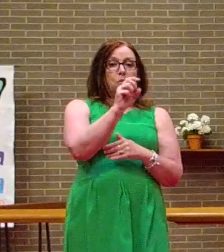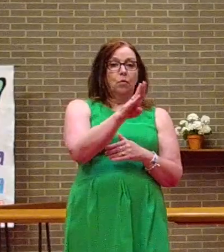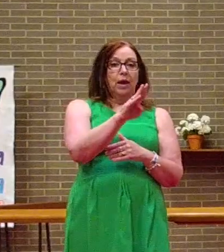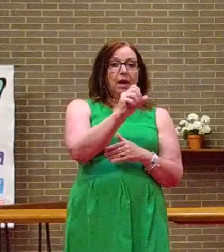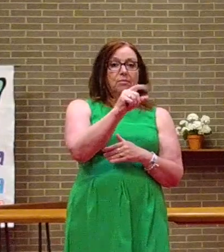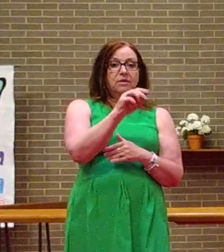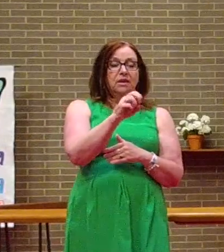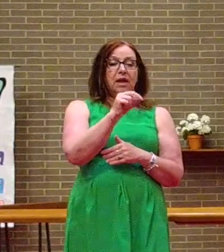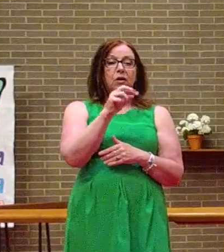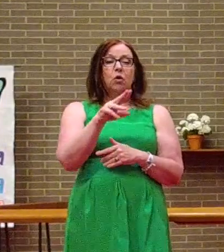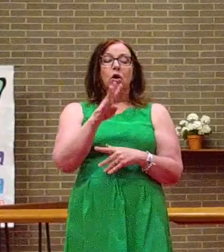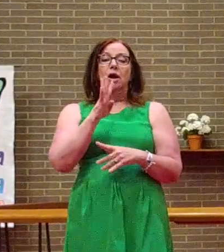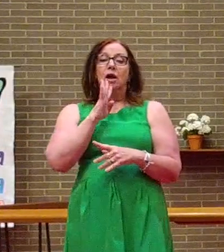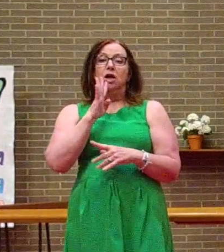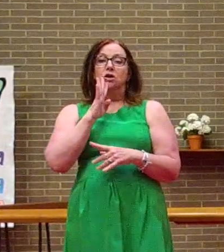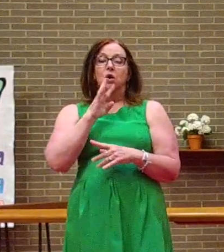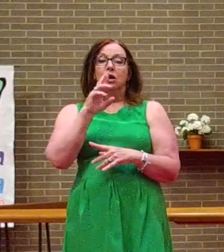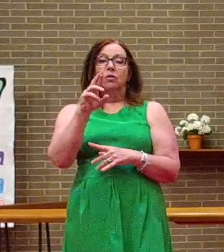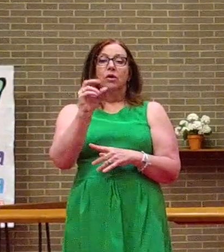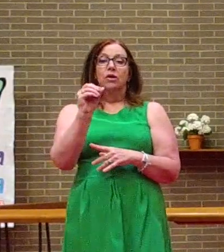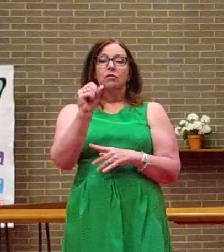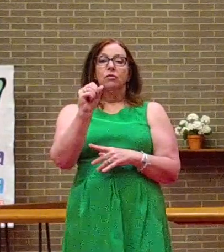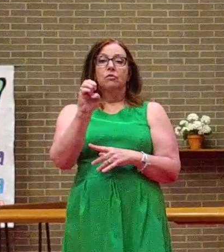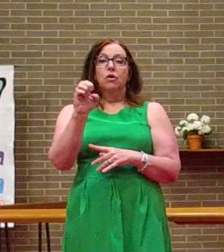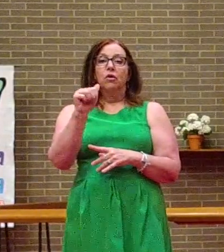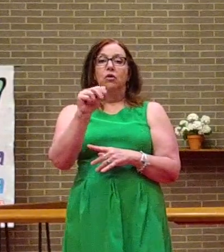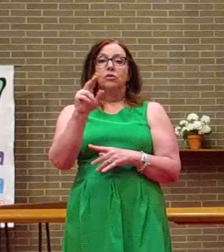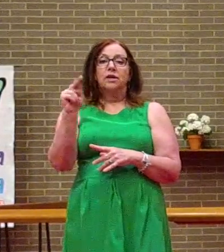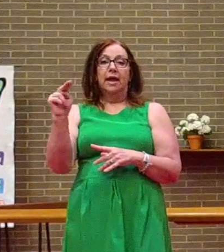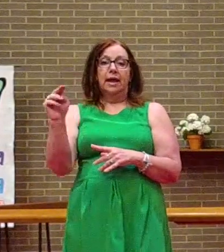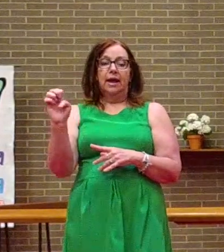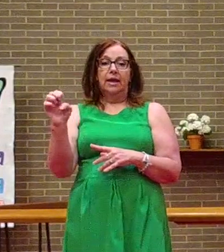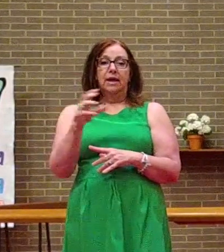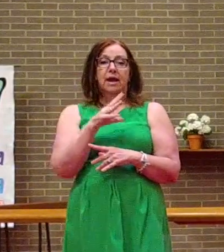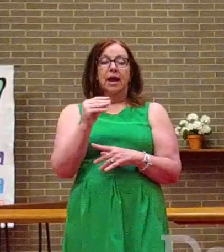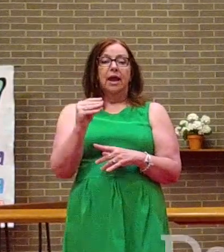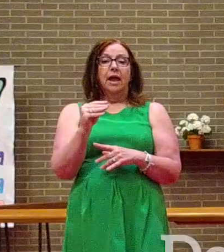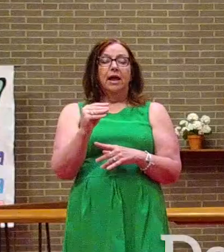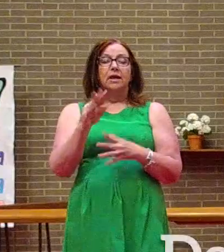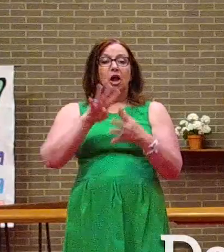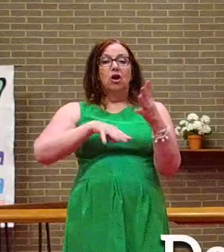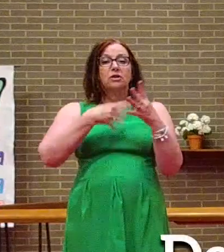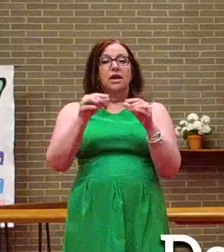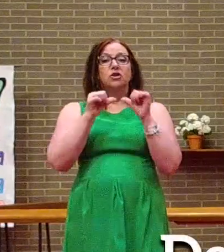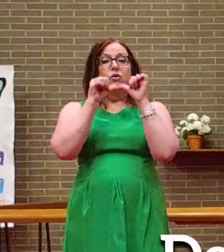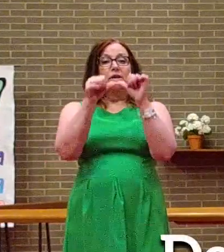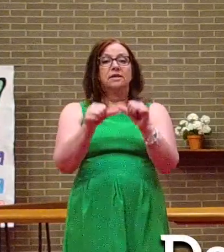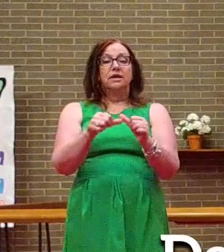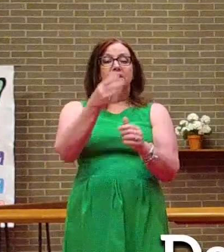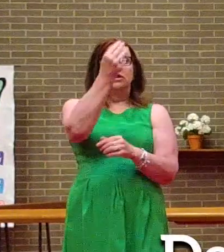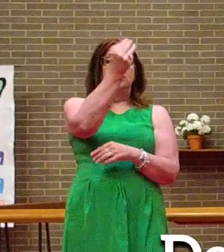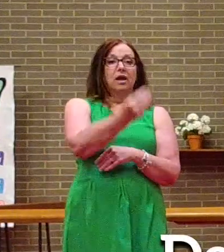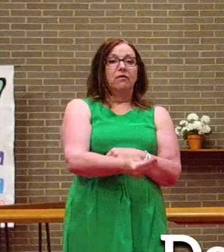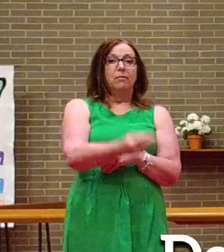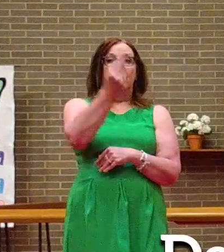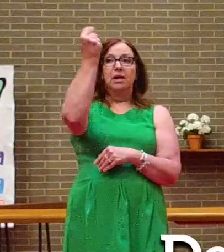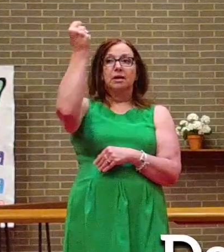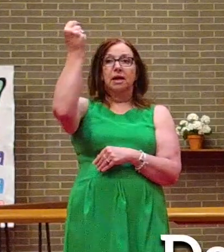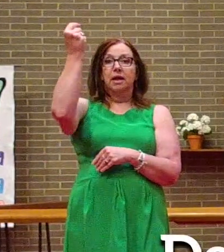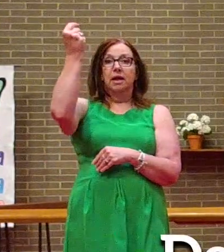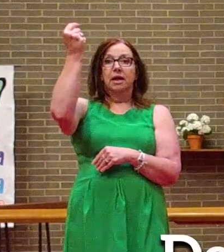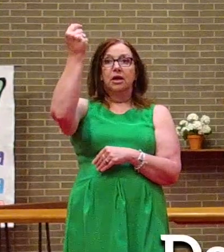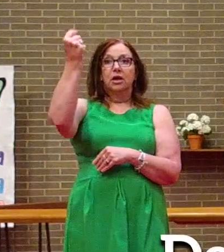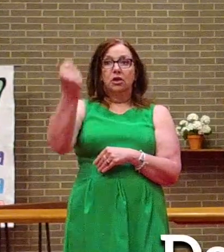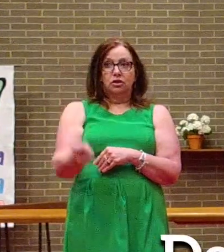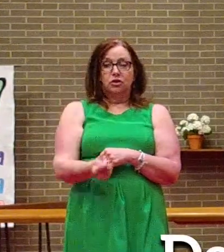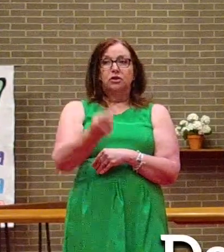will be our mission of the month. And our streaming schedule continues. Monday, Tuesday, and